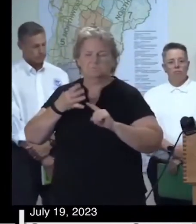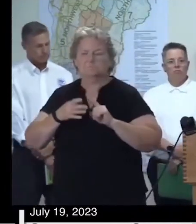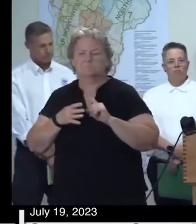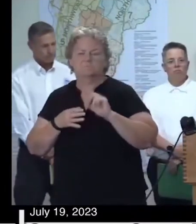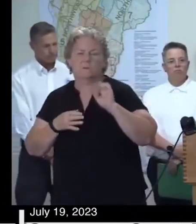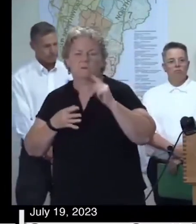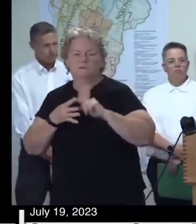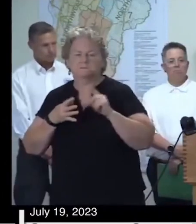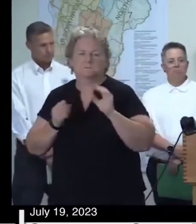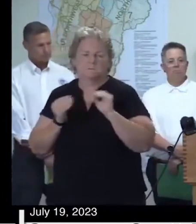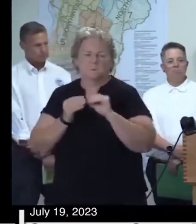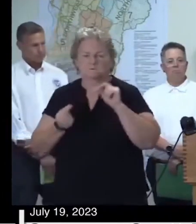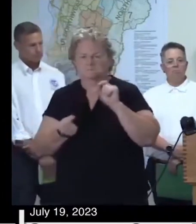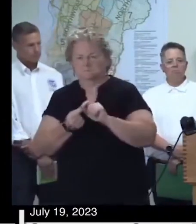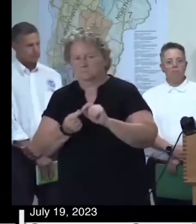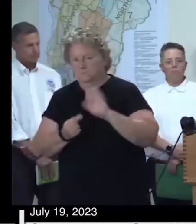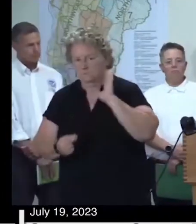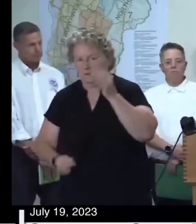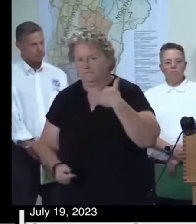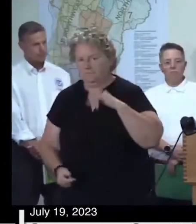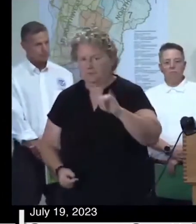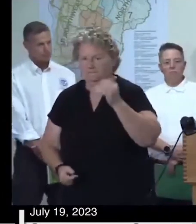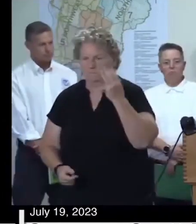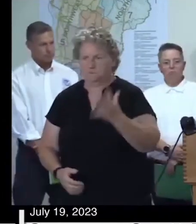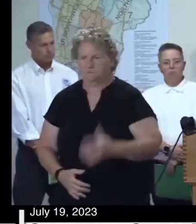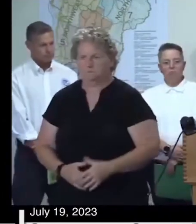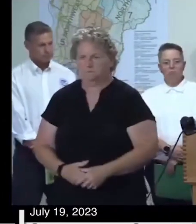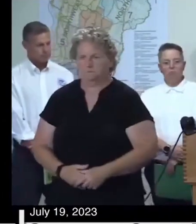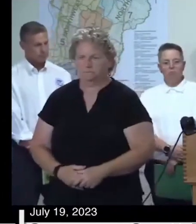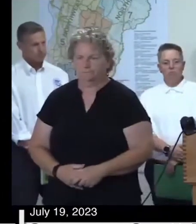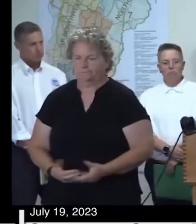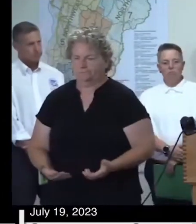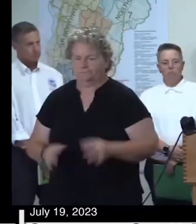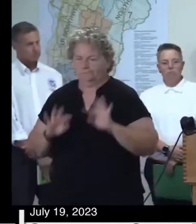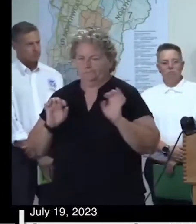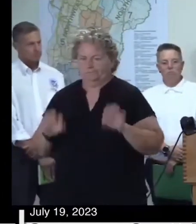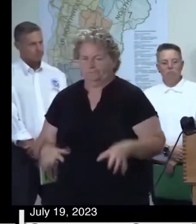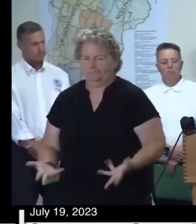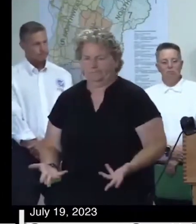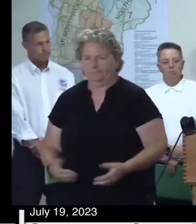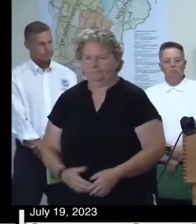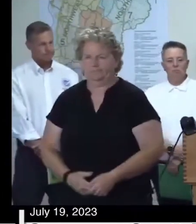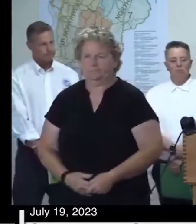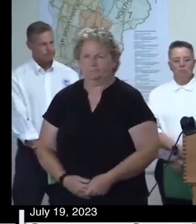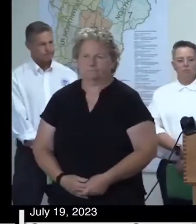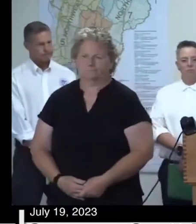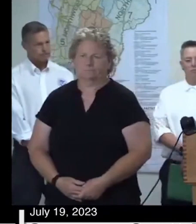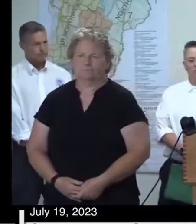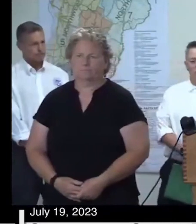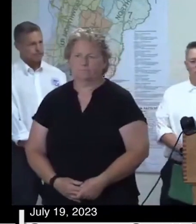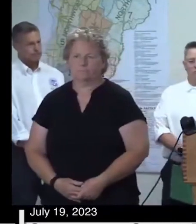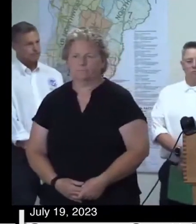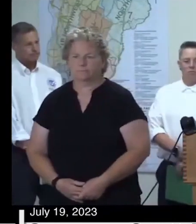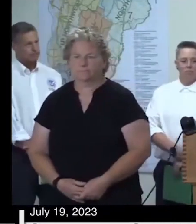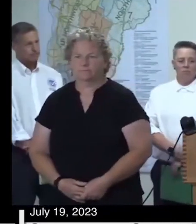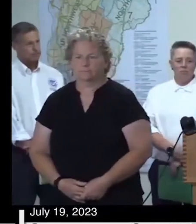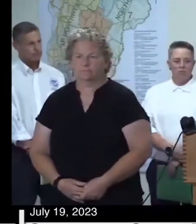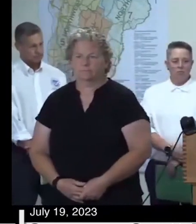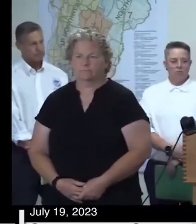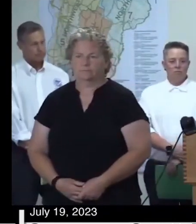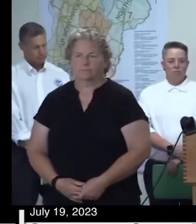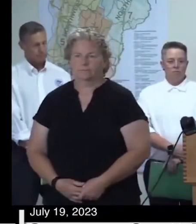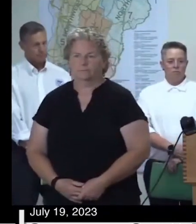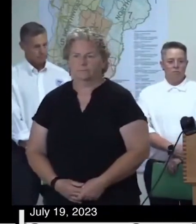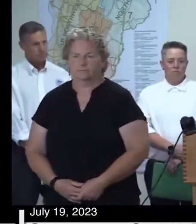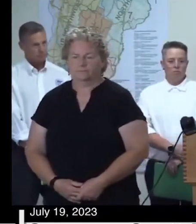of the trend. But it's something that's unknown at this point. But when you drive through a place like